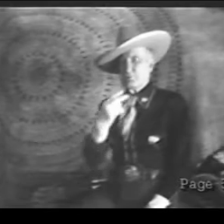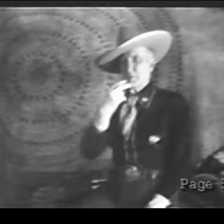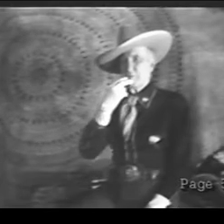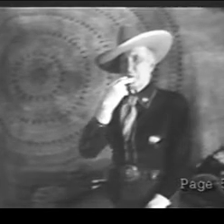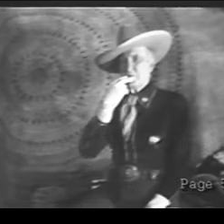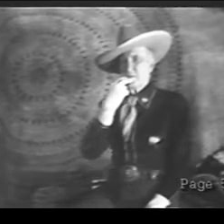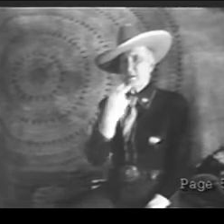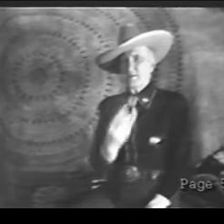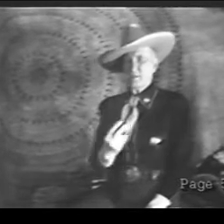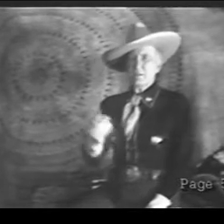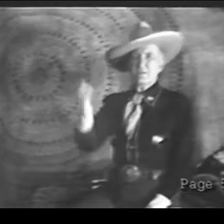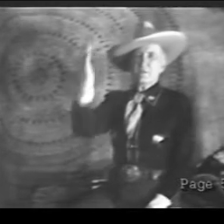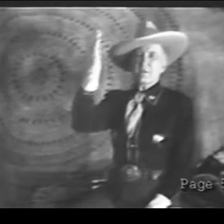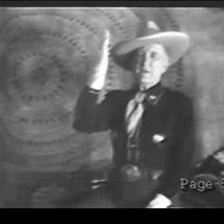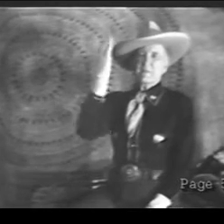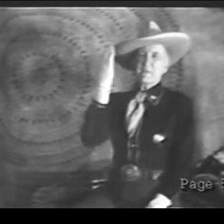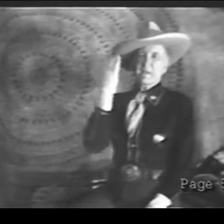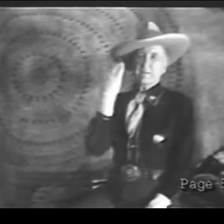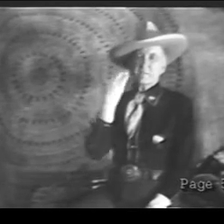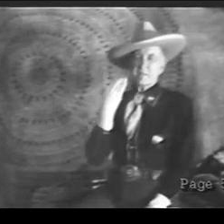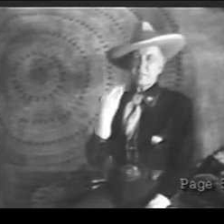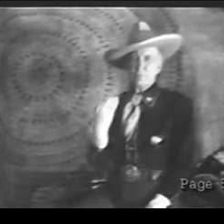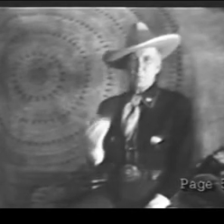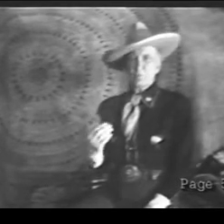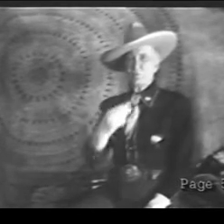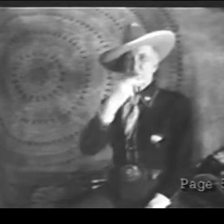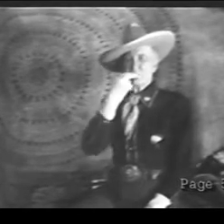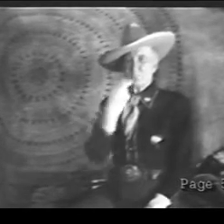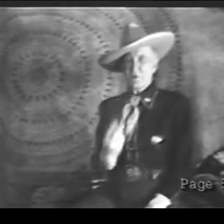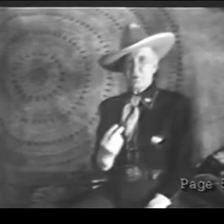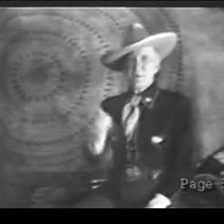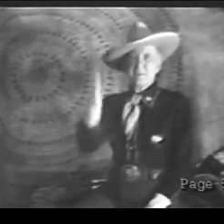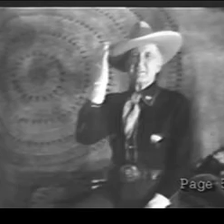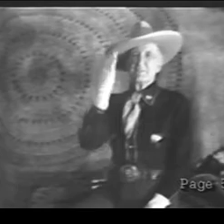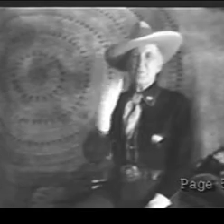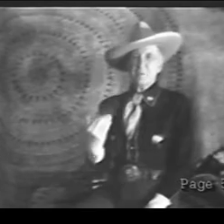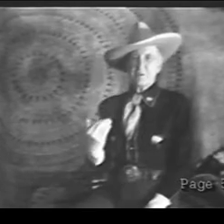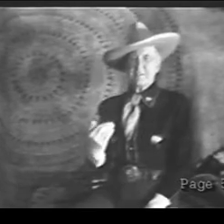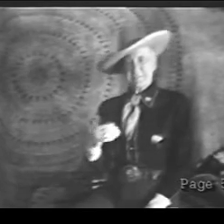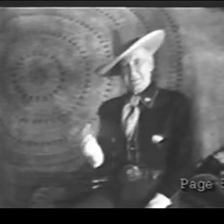make the brother sign and then add the sign for a woman, which is a brother that's a woman, and that's your